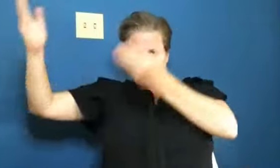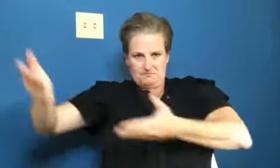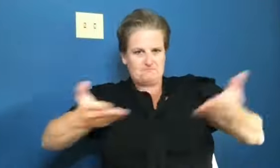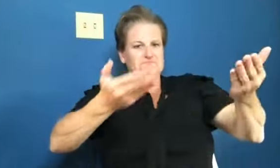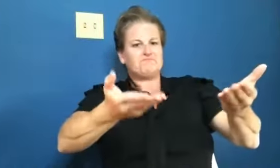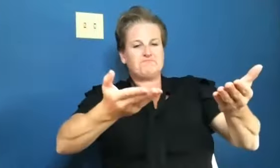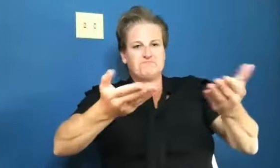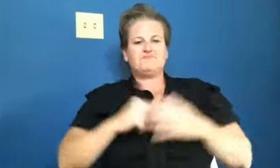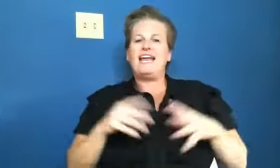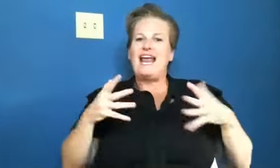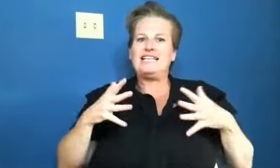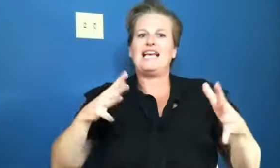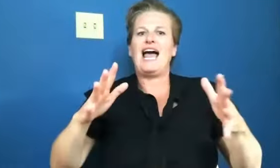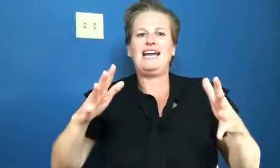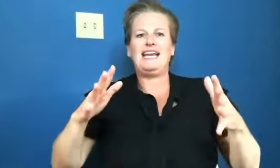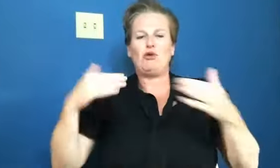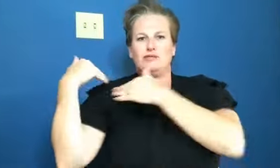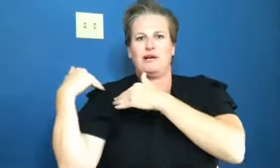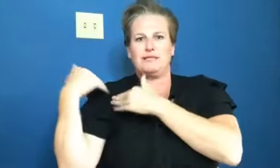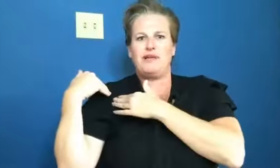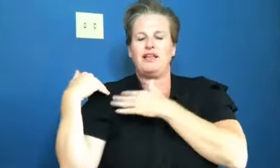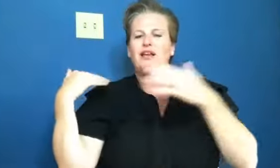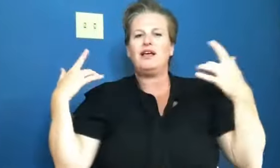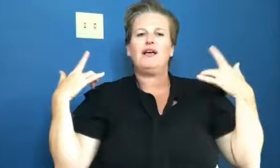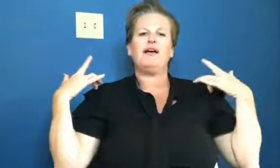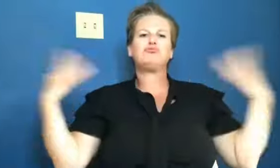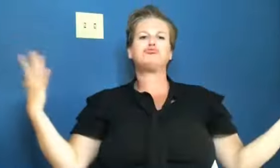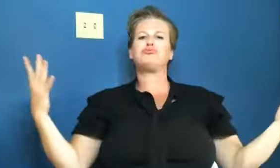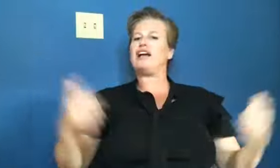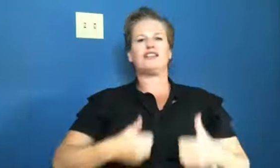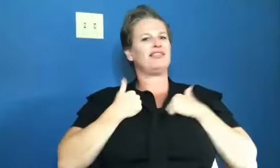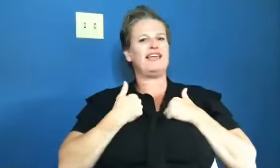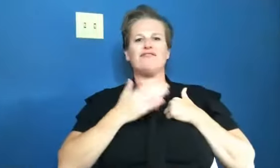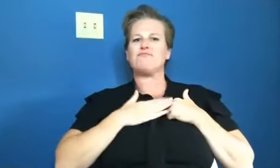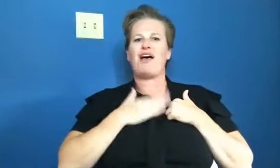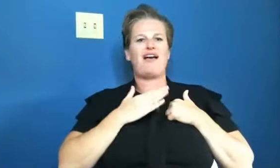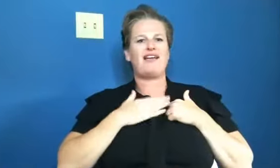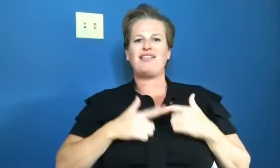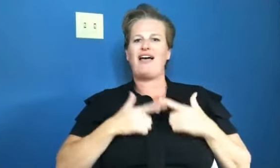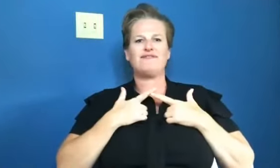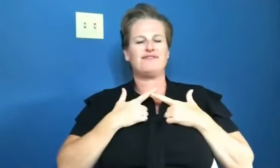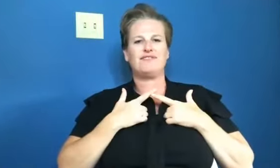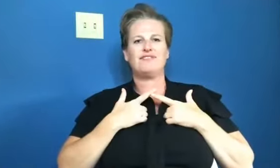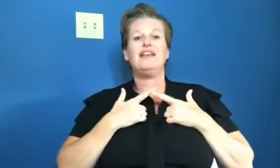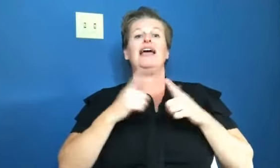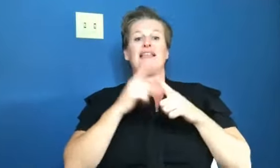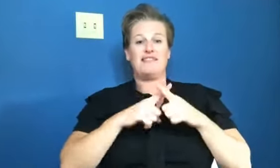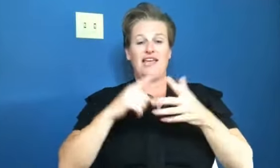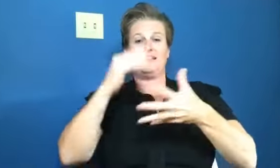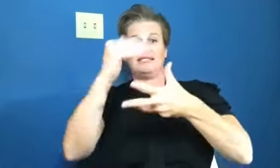of responsibility that I'm supposed to live anybody else's life but my own. And that allowed me to turn to step three. She says, I want you to turn your